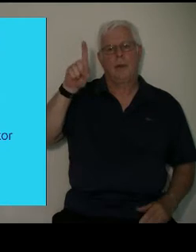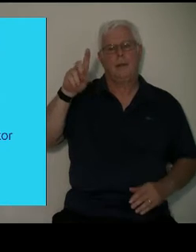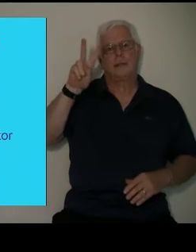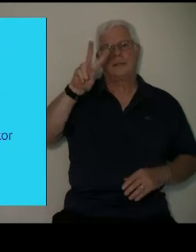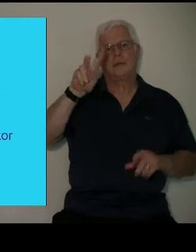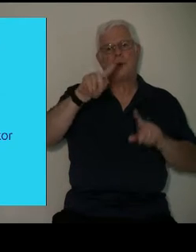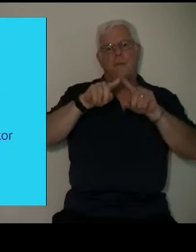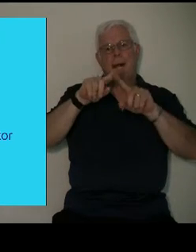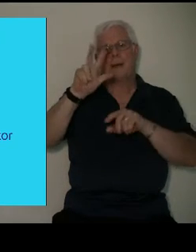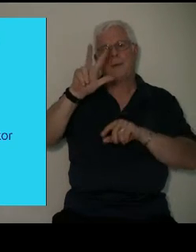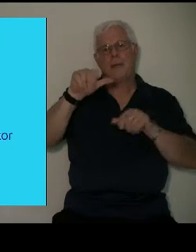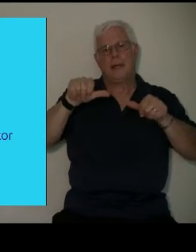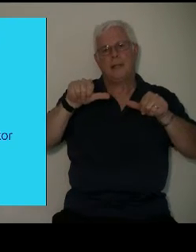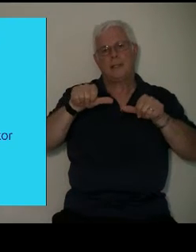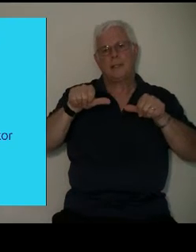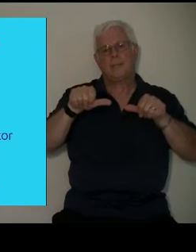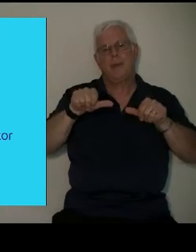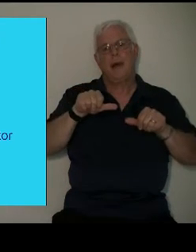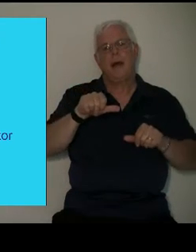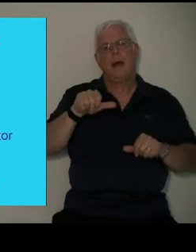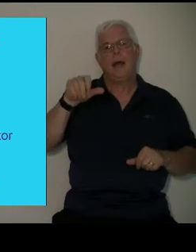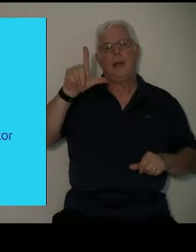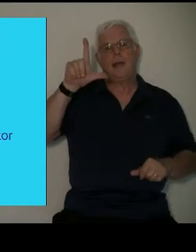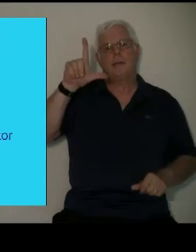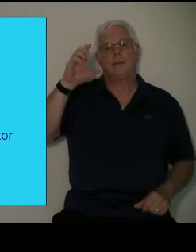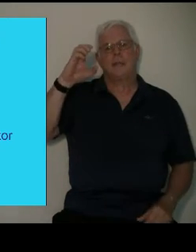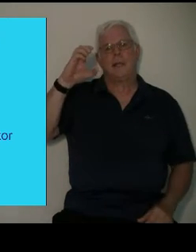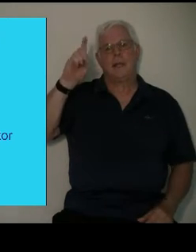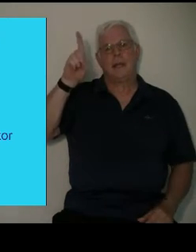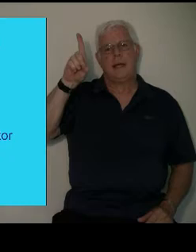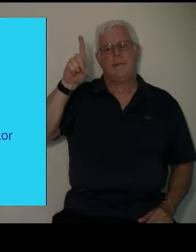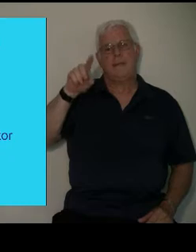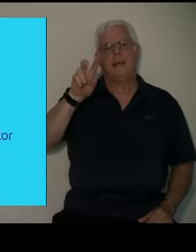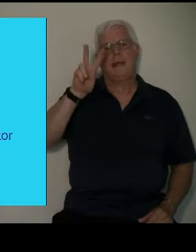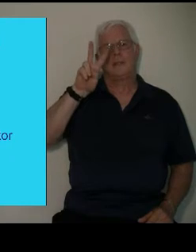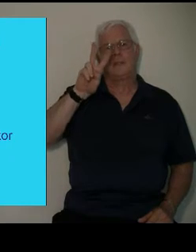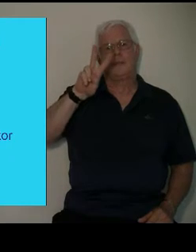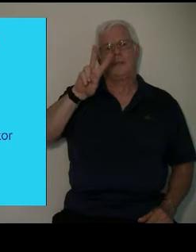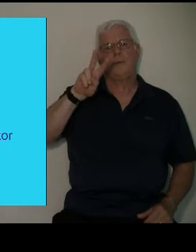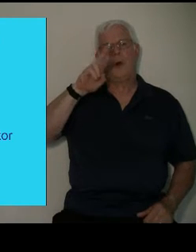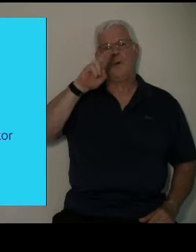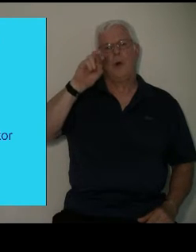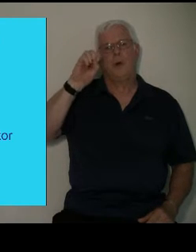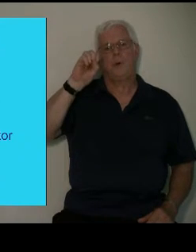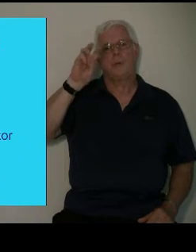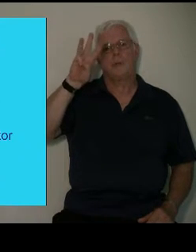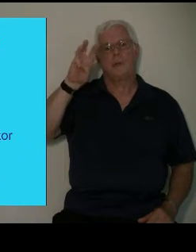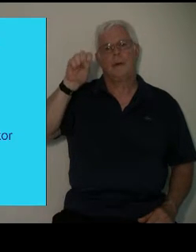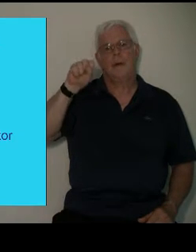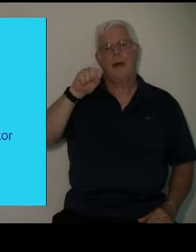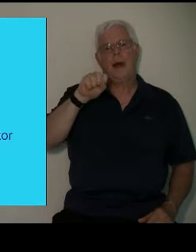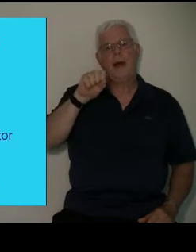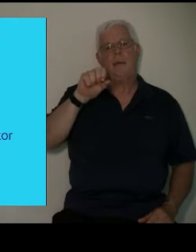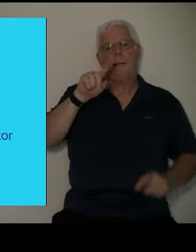it's 2 by 3 inches, a LCD, it's 2 rows